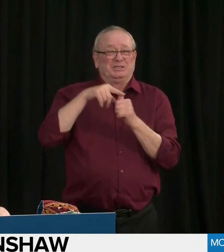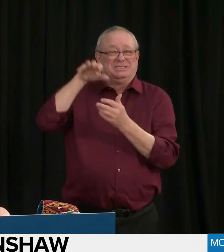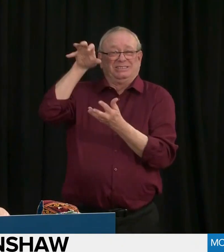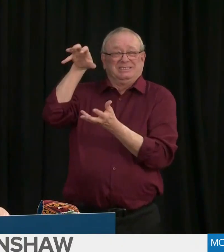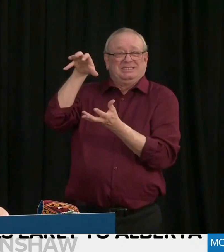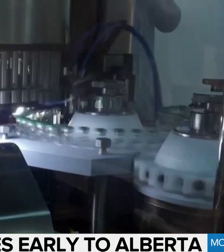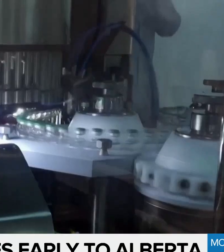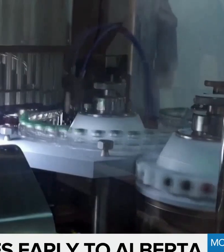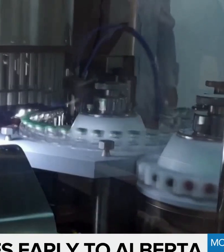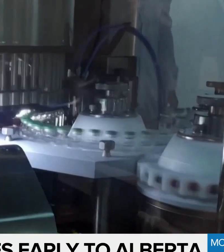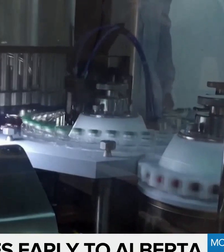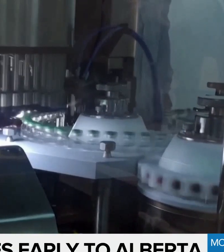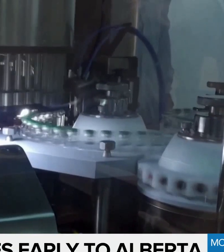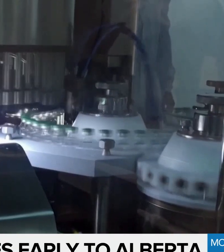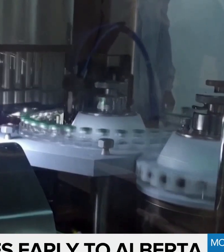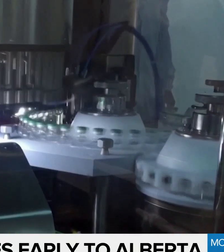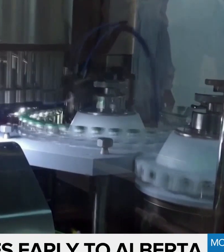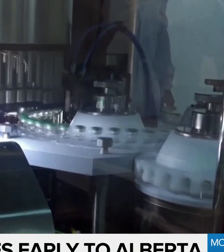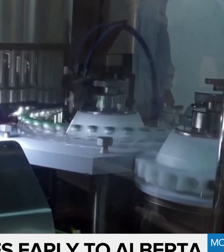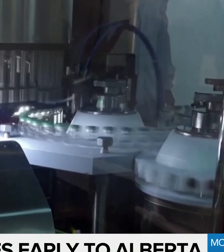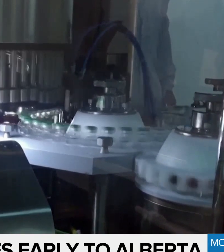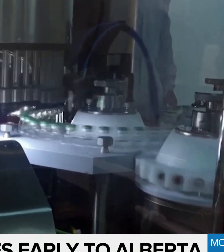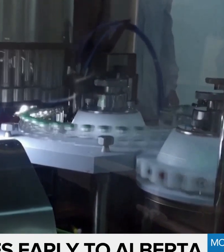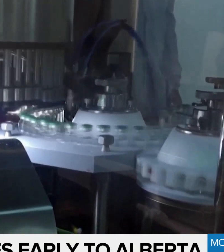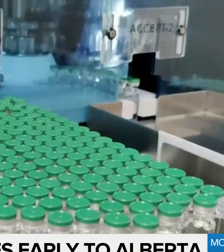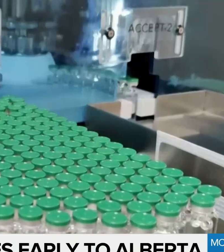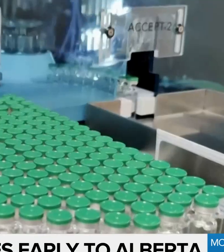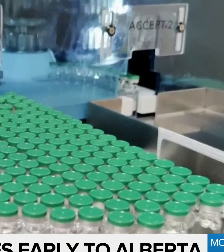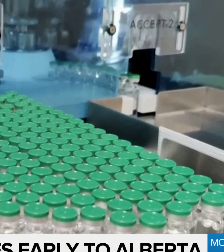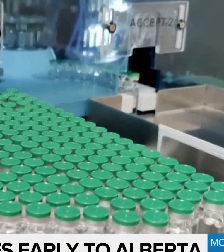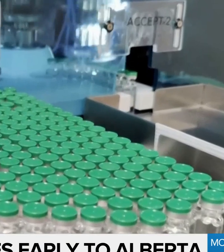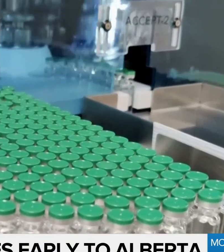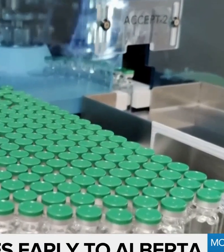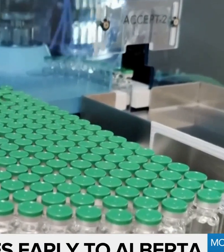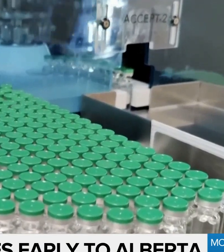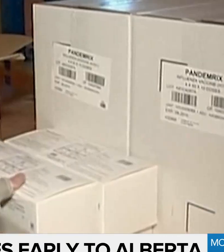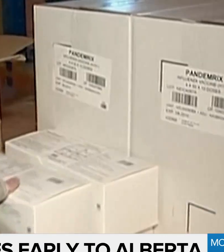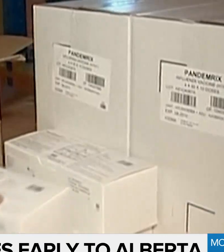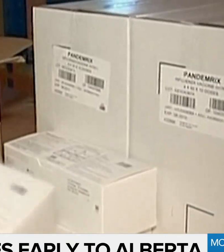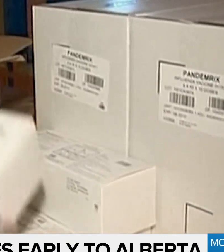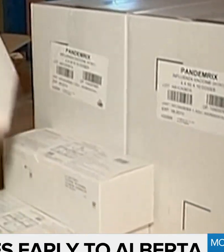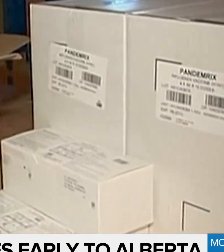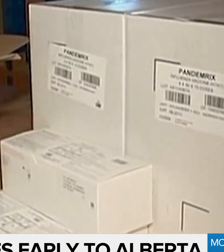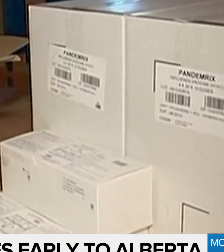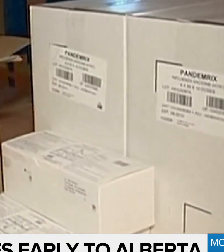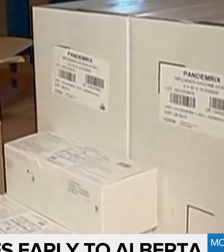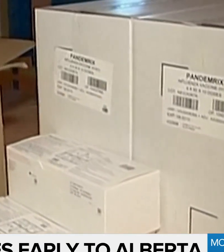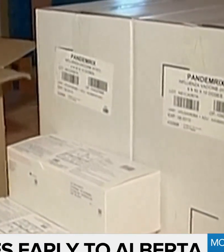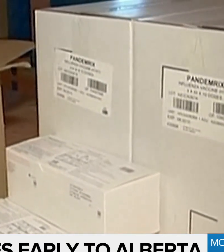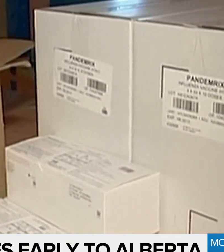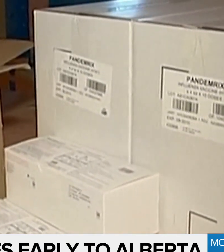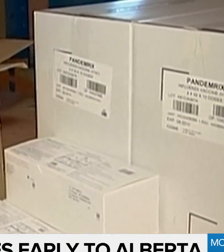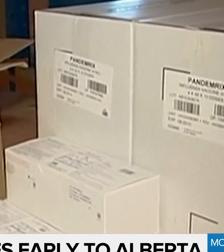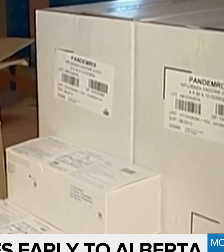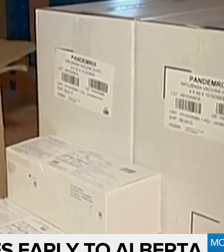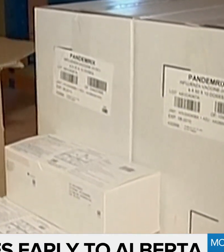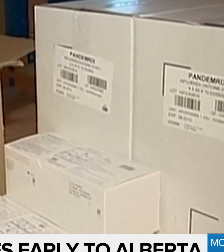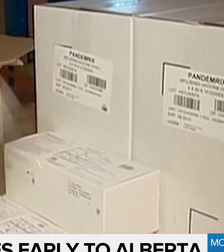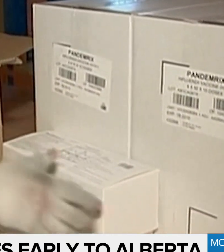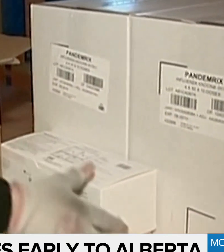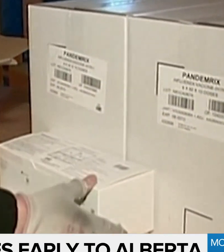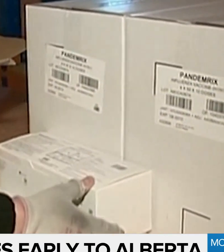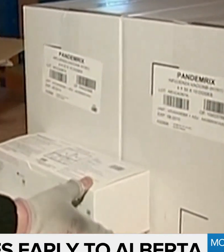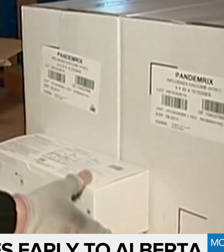delivery happens at. Needing to be stored at very frigid temperatures, the first doses of the Pfizer vaccine will be brought to Calgary and Edmonton